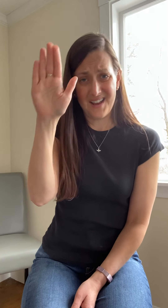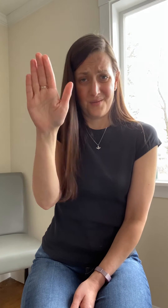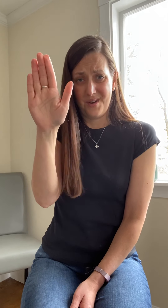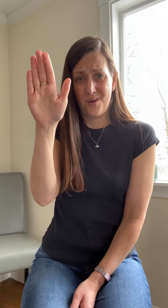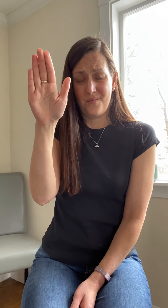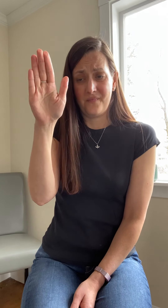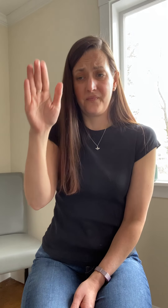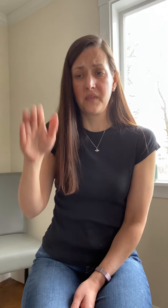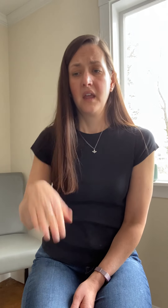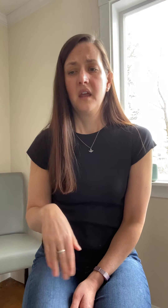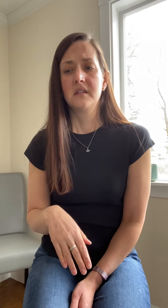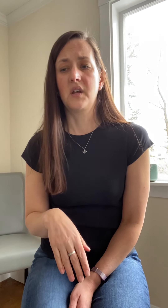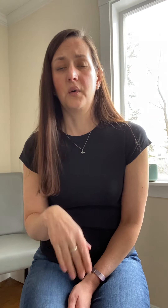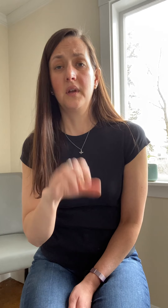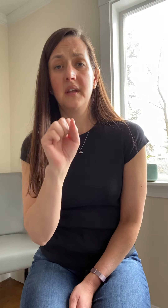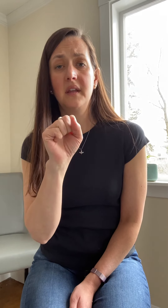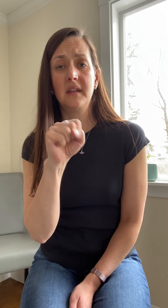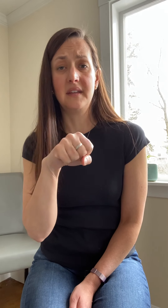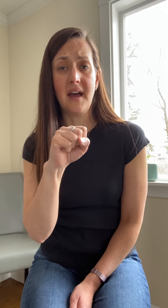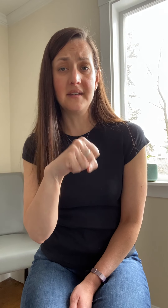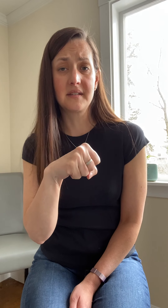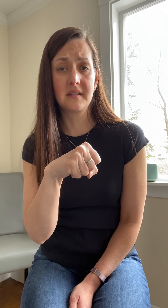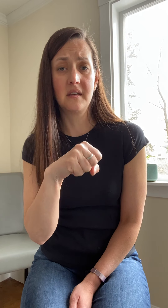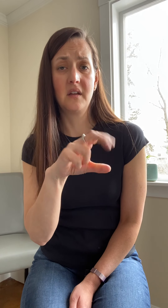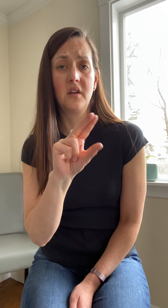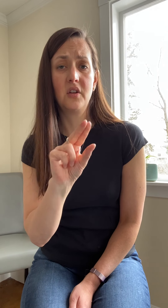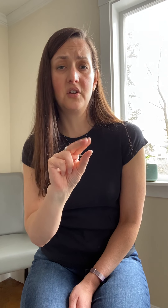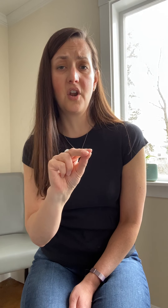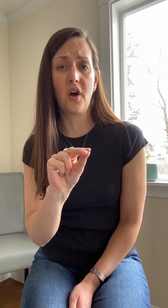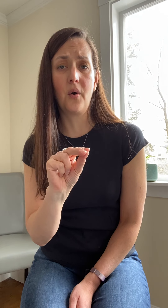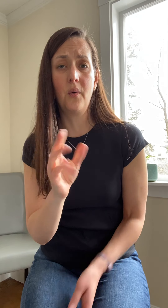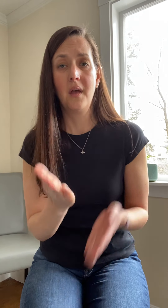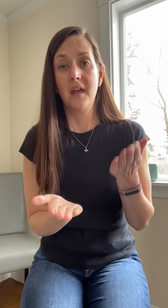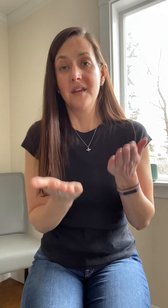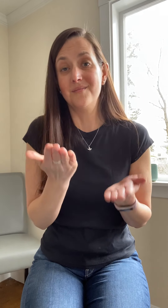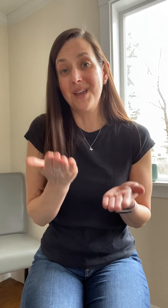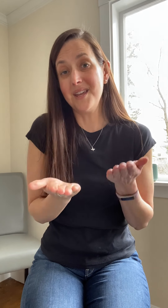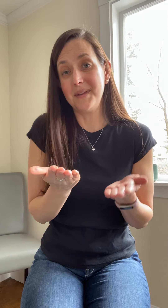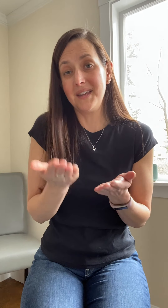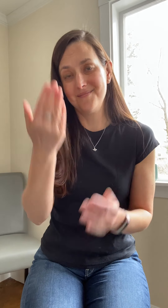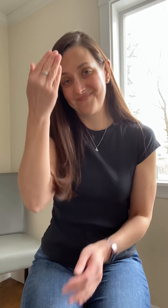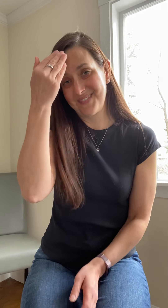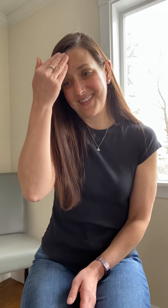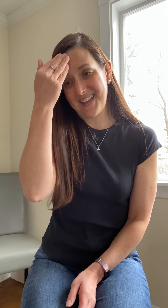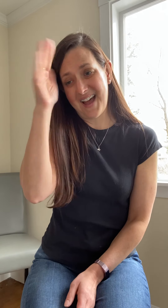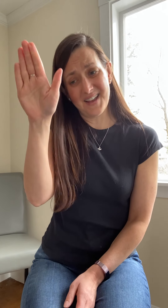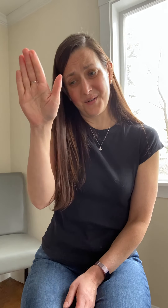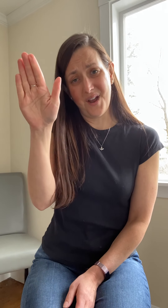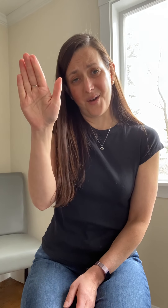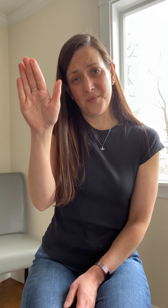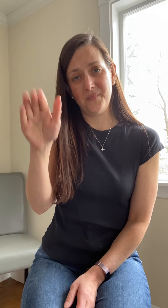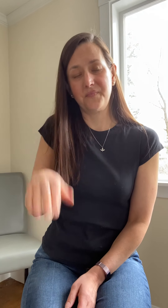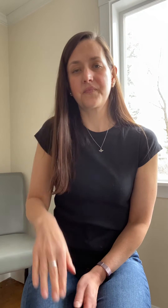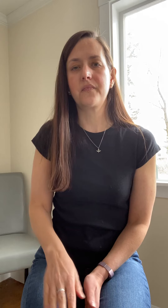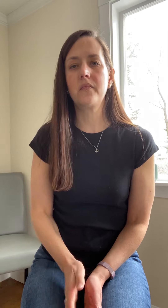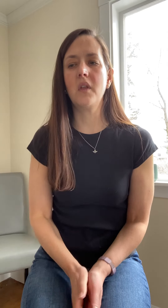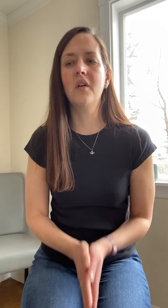don't know. So yes, no, maybe, I don't know. Okay,